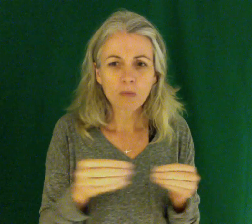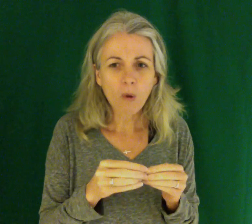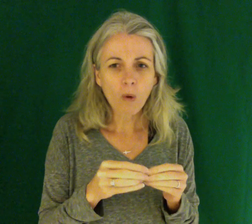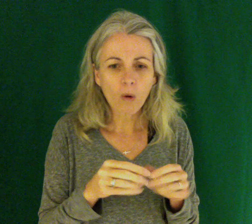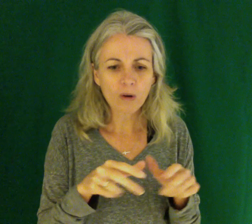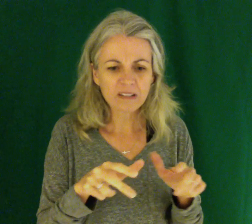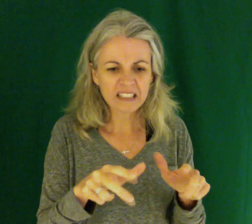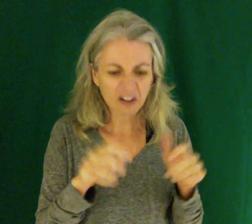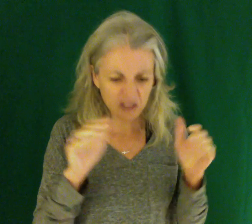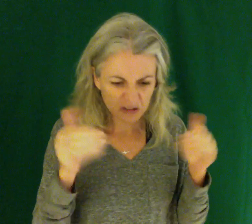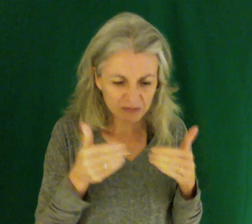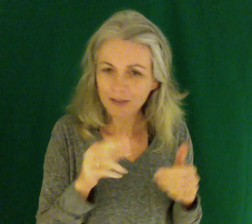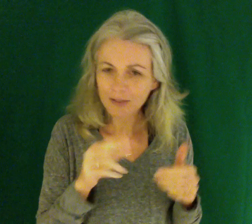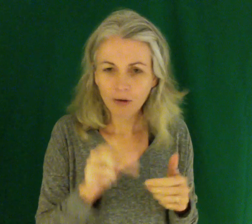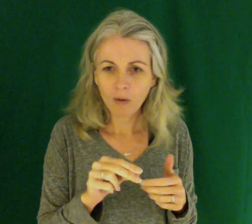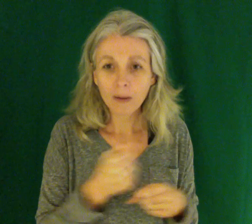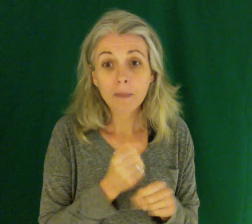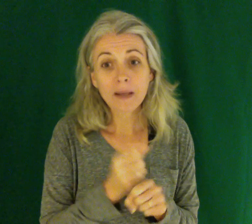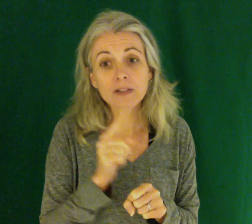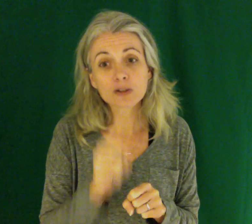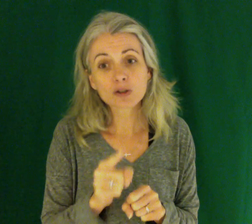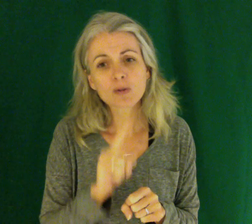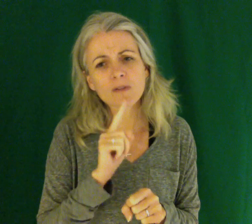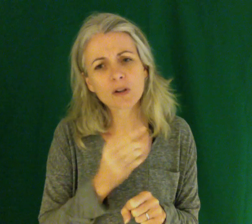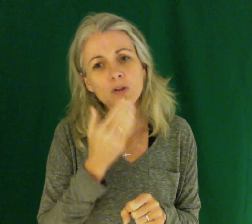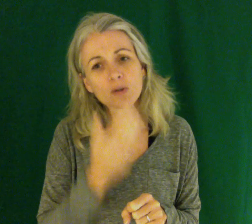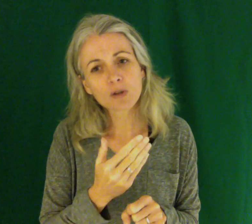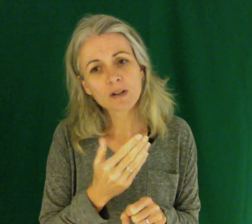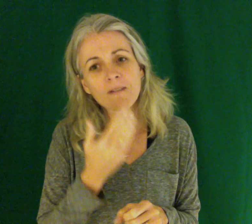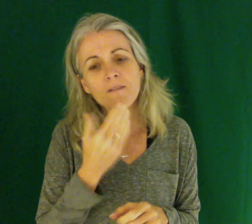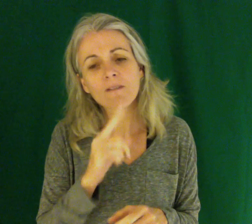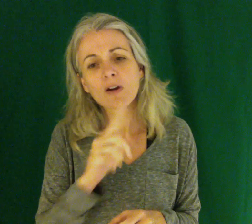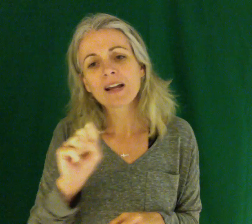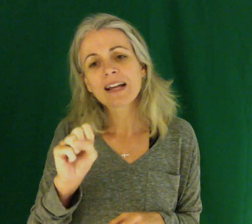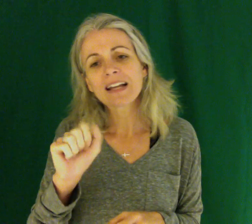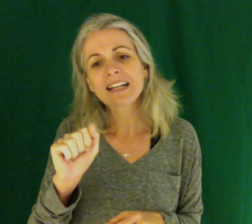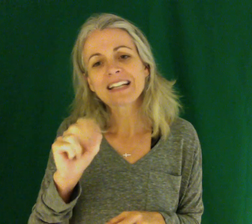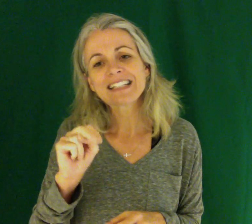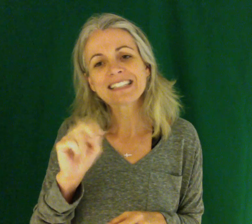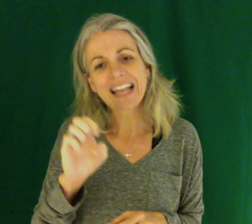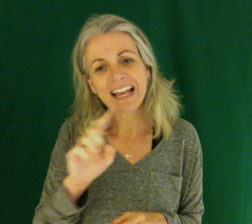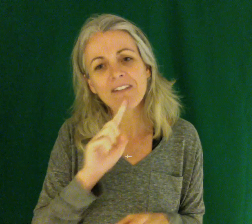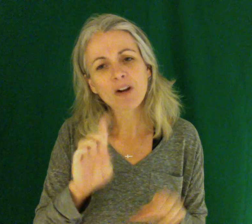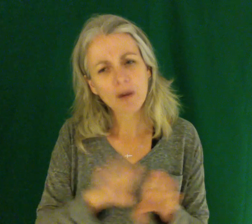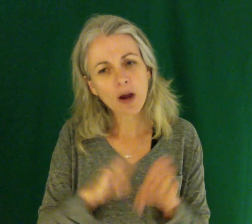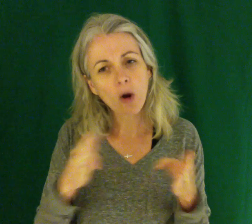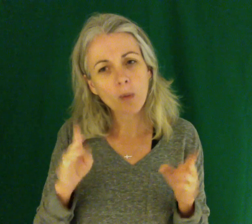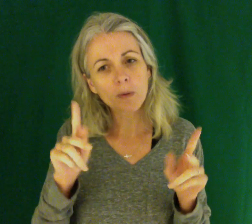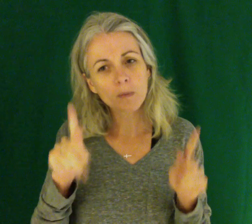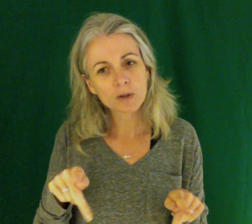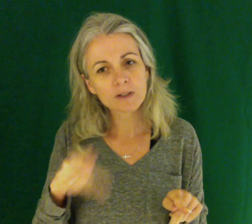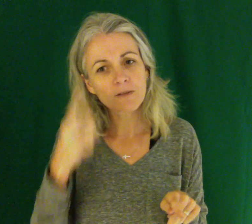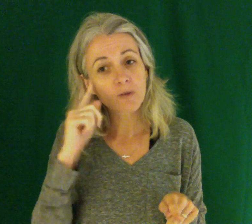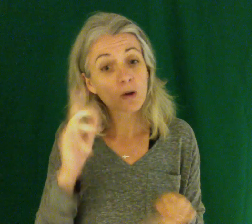it makes you very decent, very sane, and very open to the world and other people.